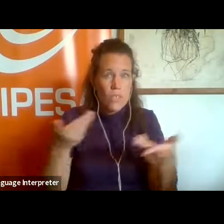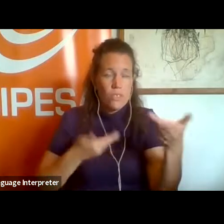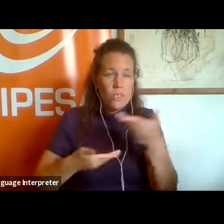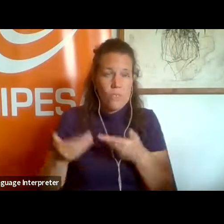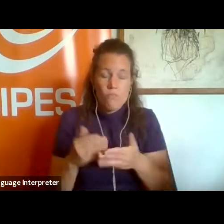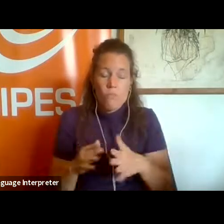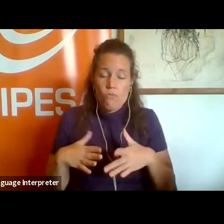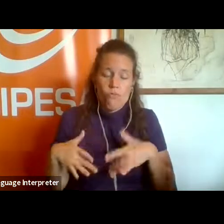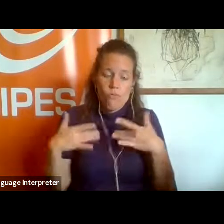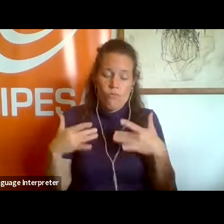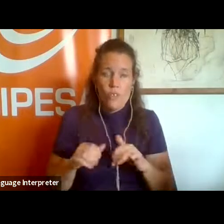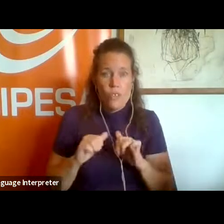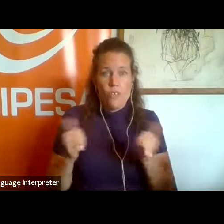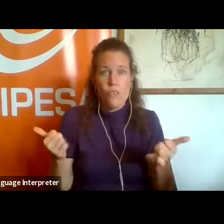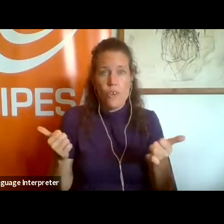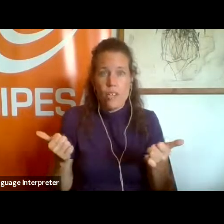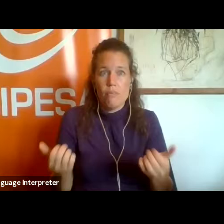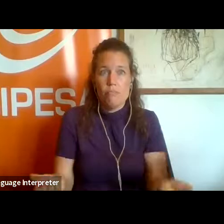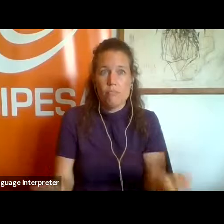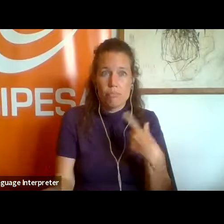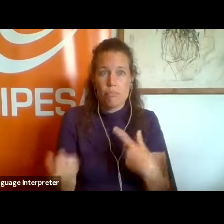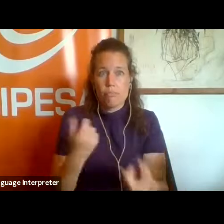to fire away.